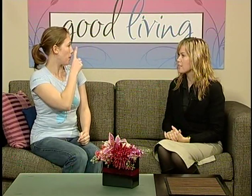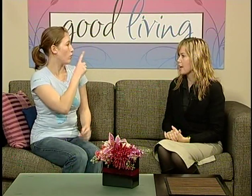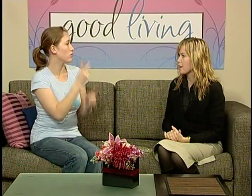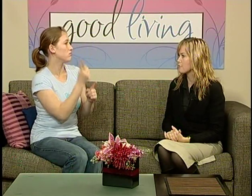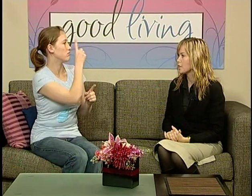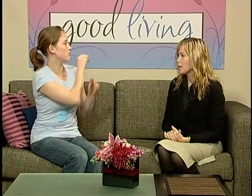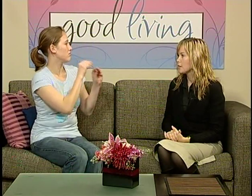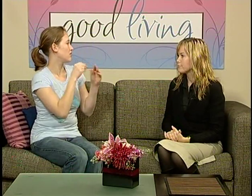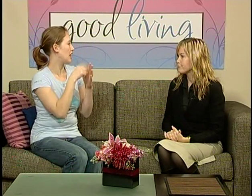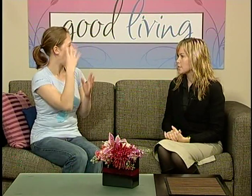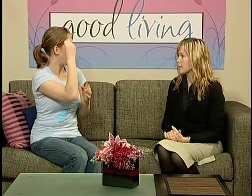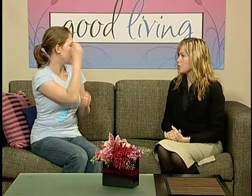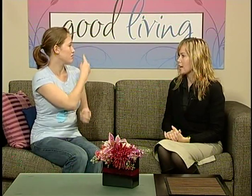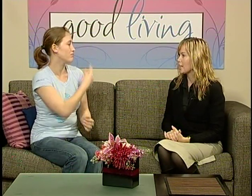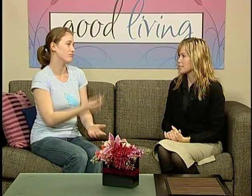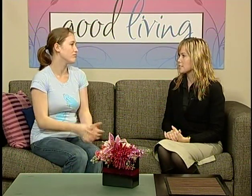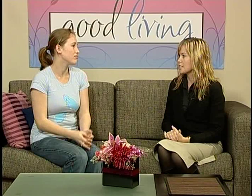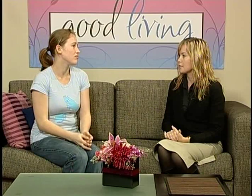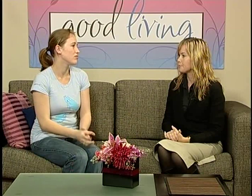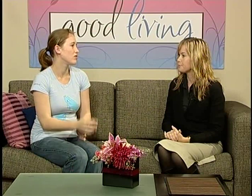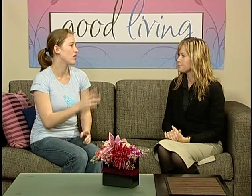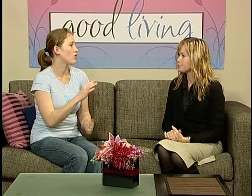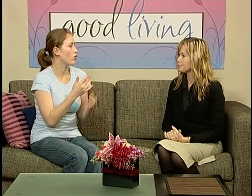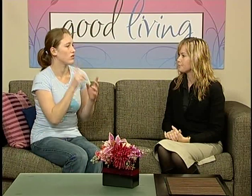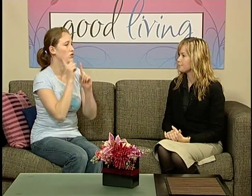out there that have night classes there.